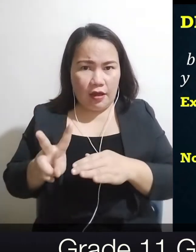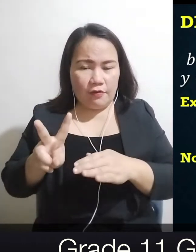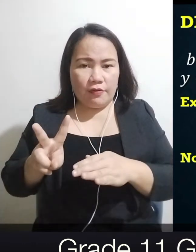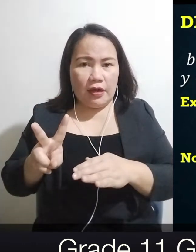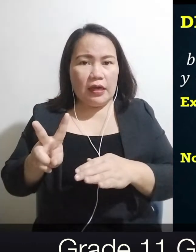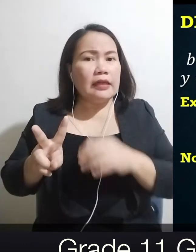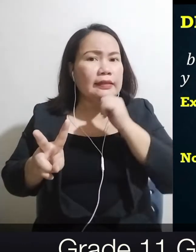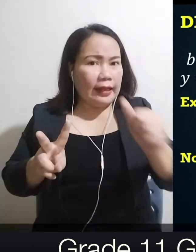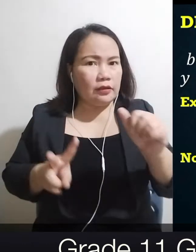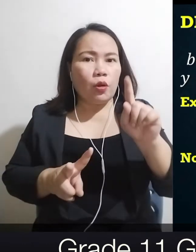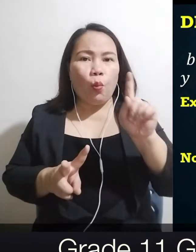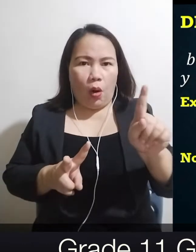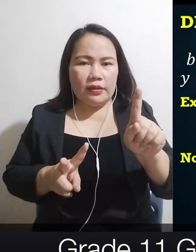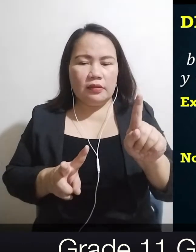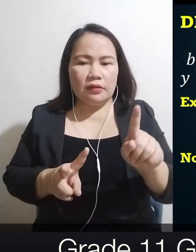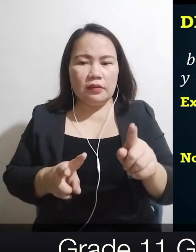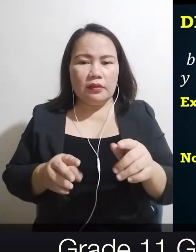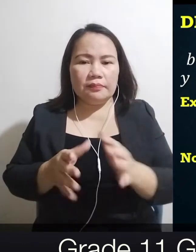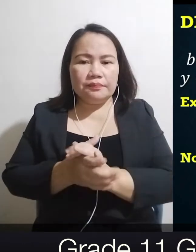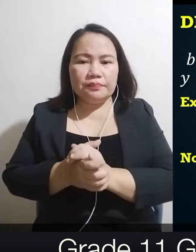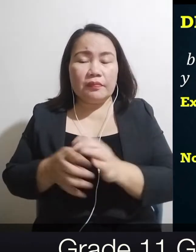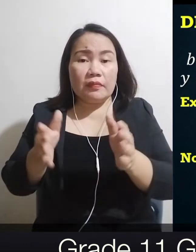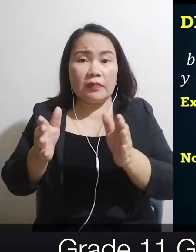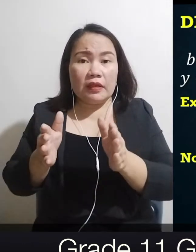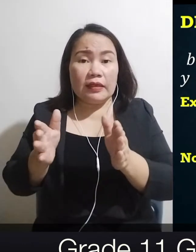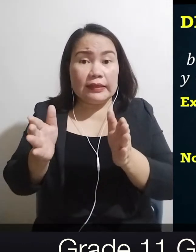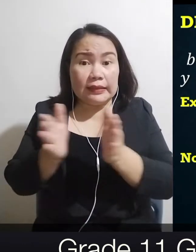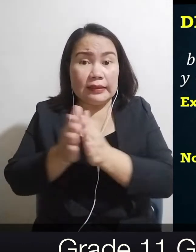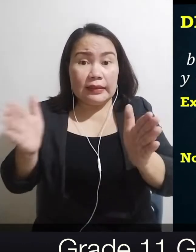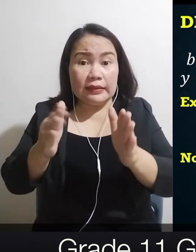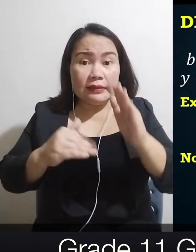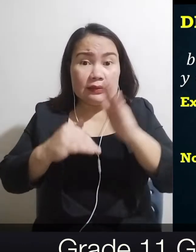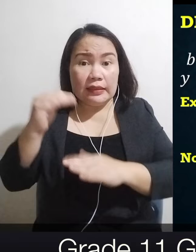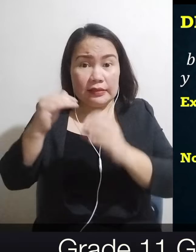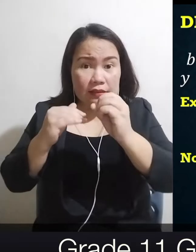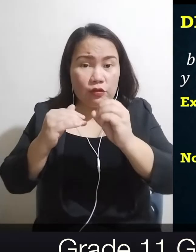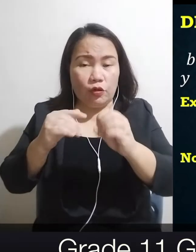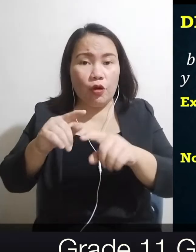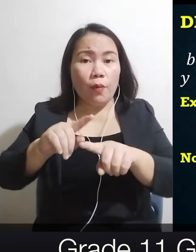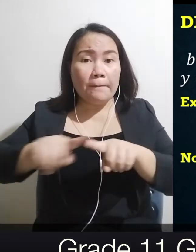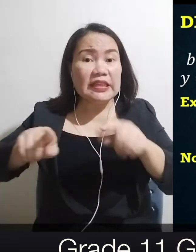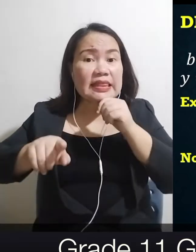mo. Greater than 0 but not equal to 1.